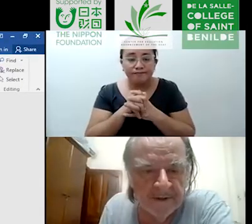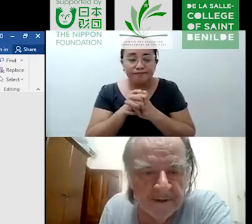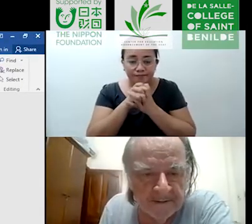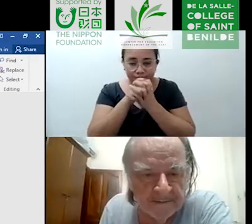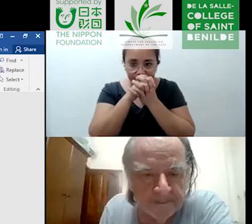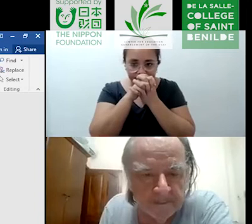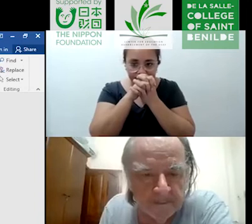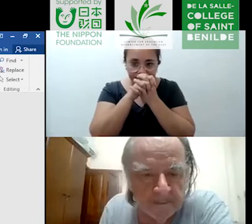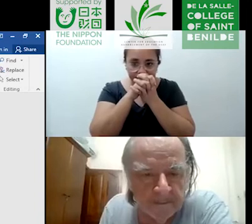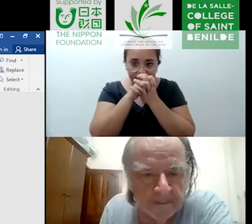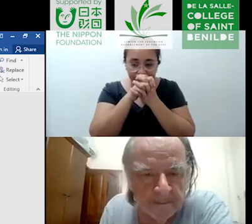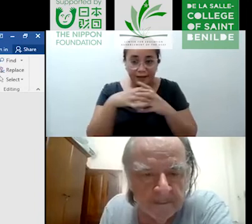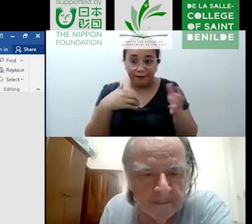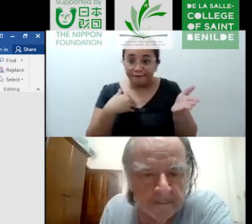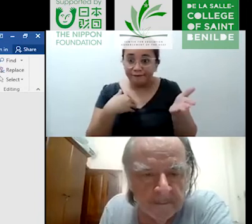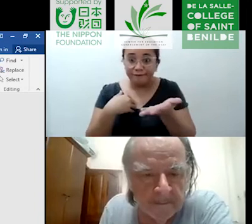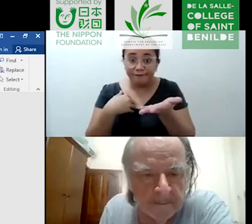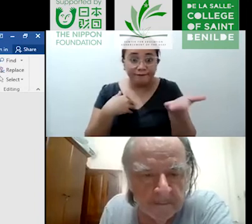have this?